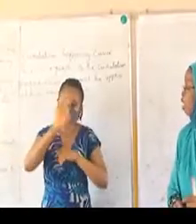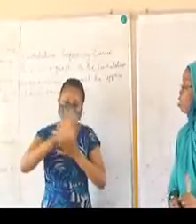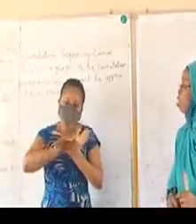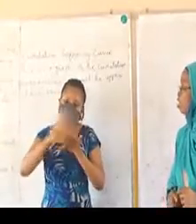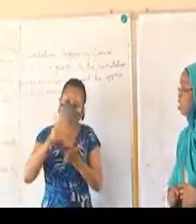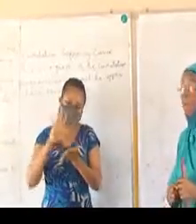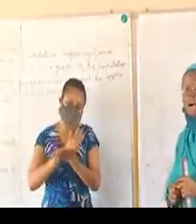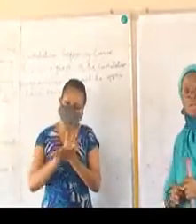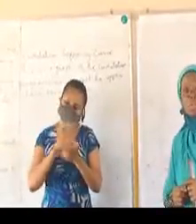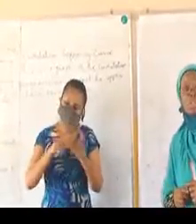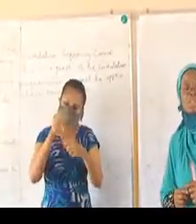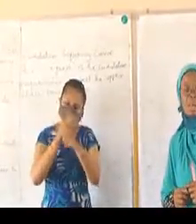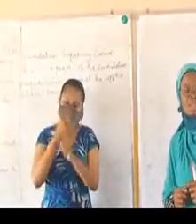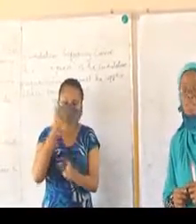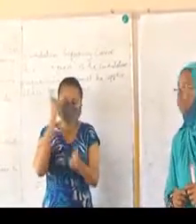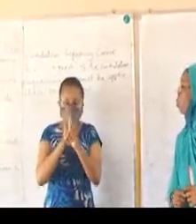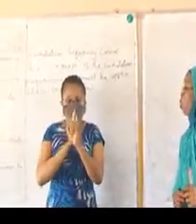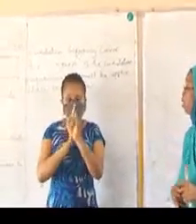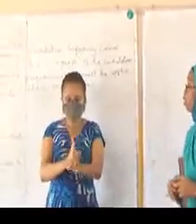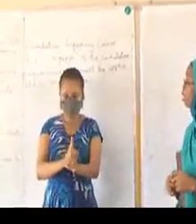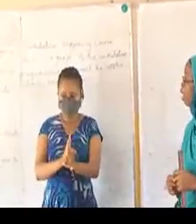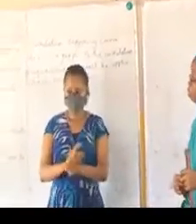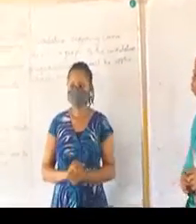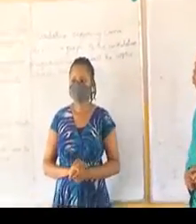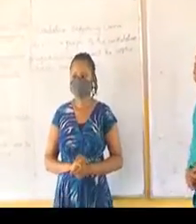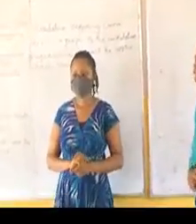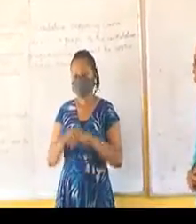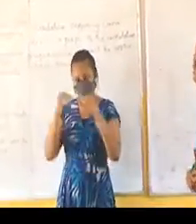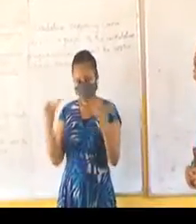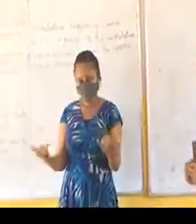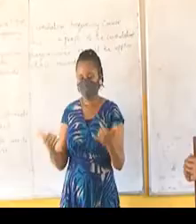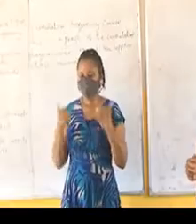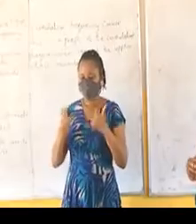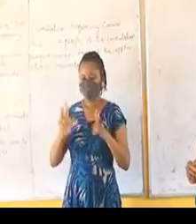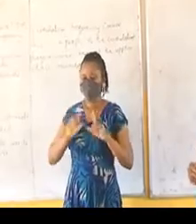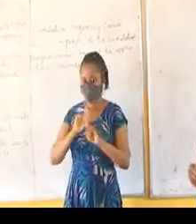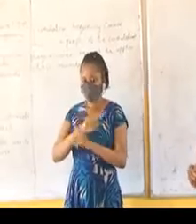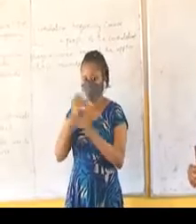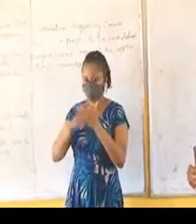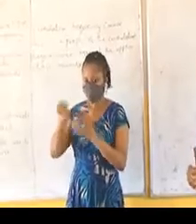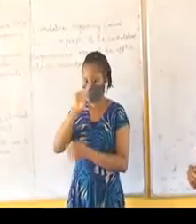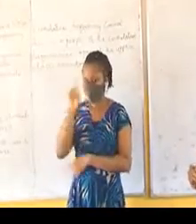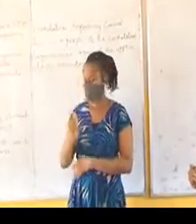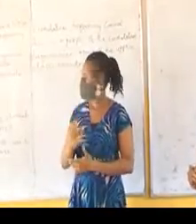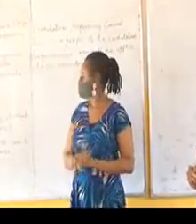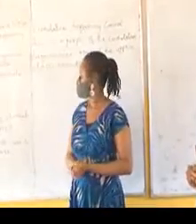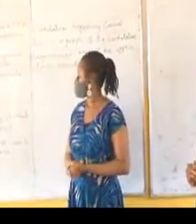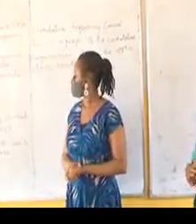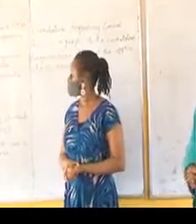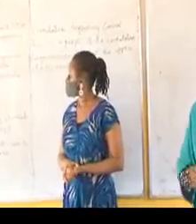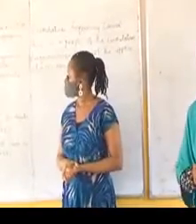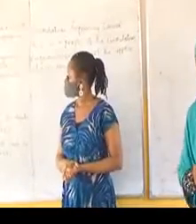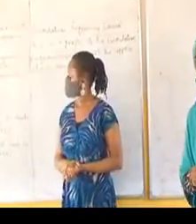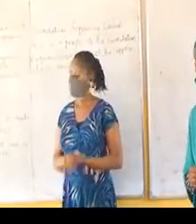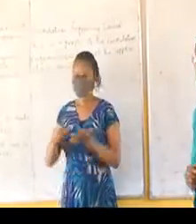to get the accurate answer. Now, let's answer these questions.